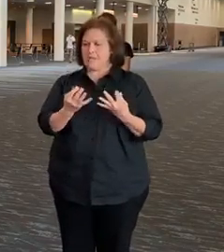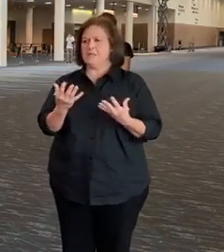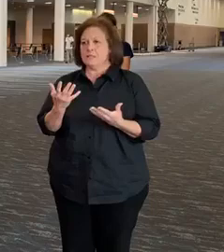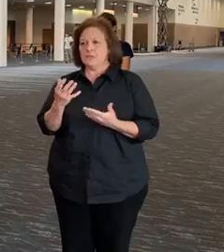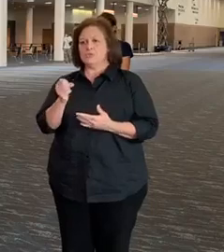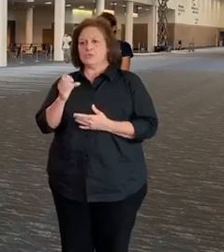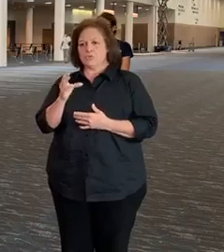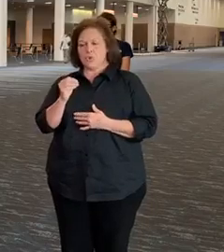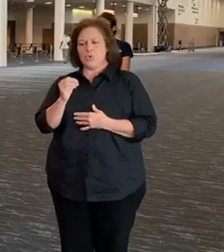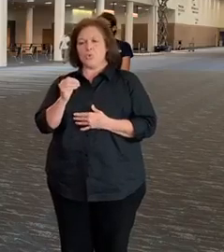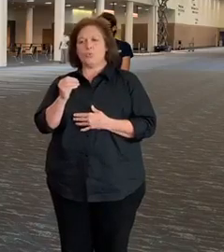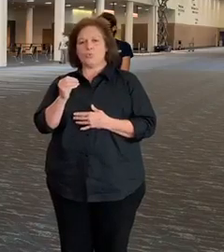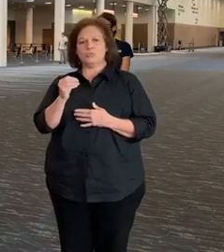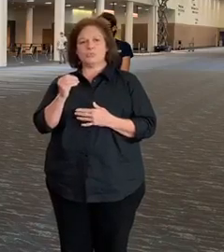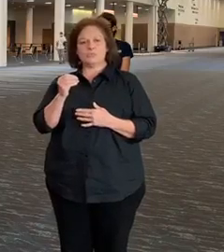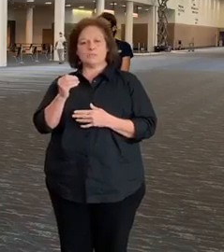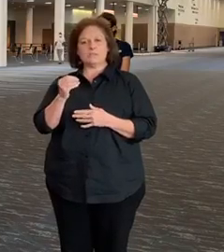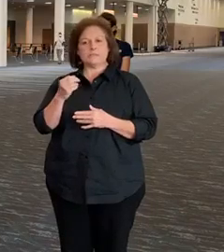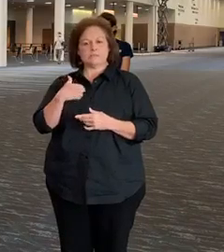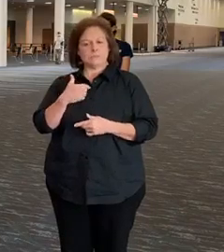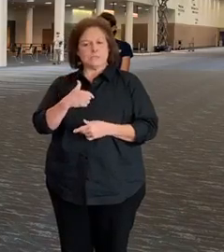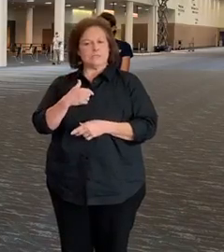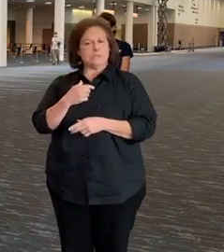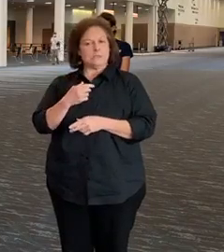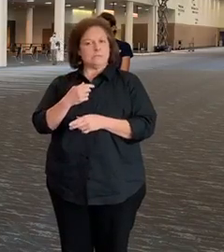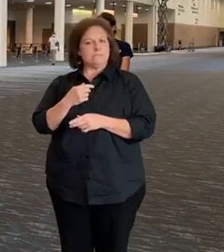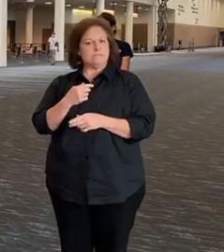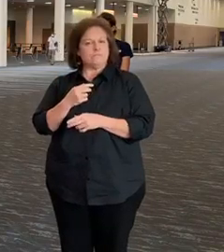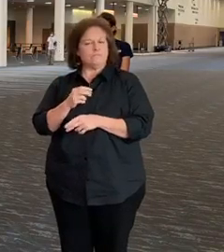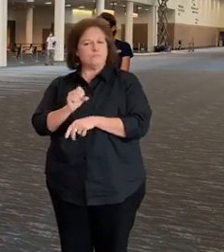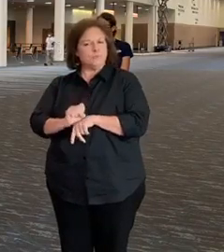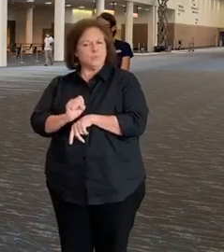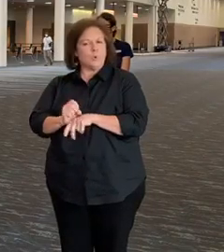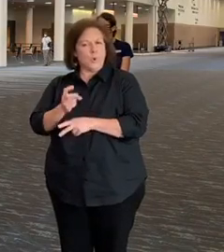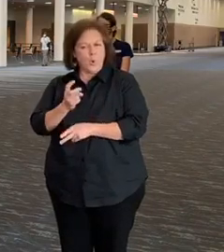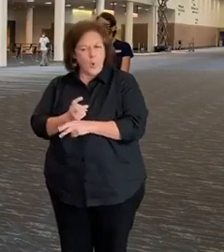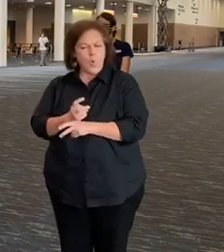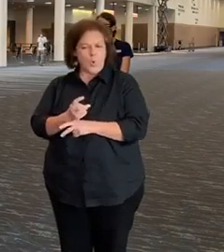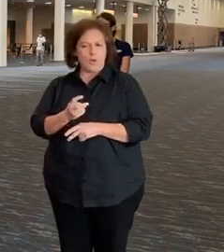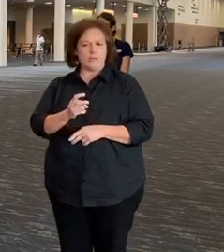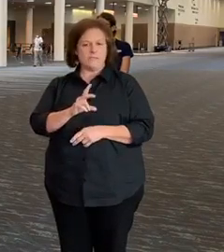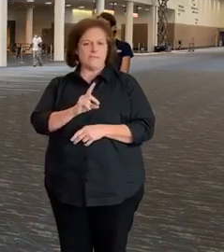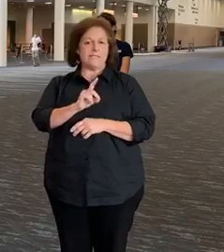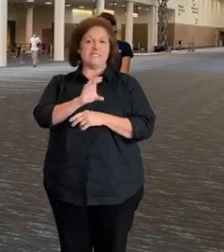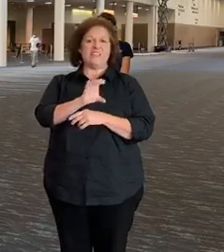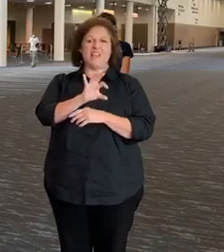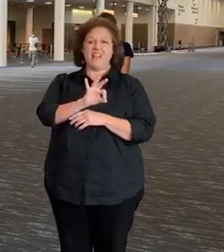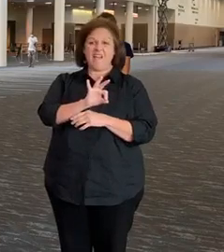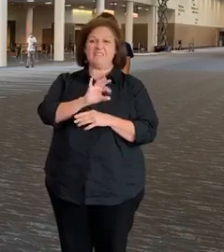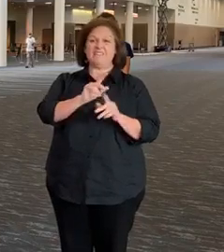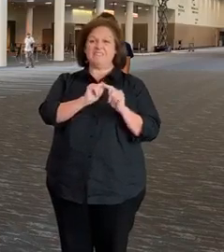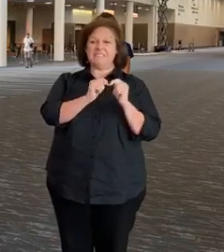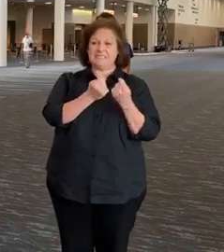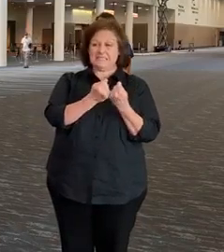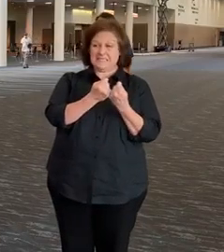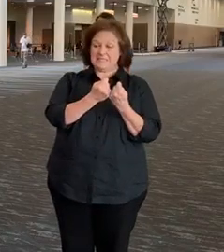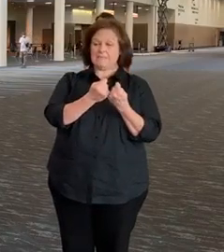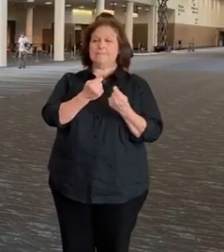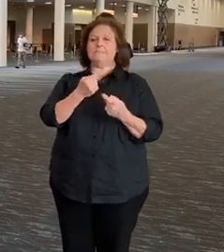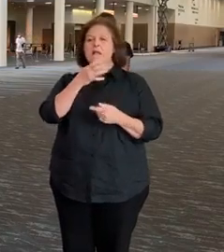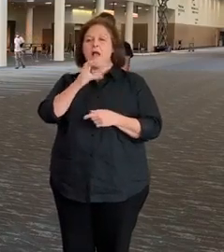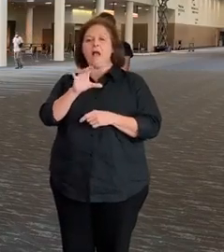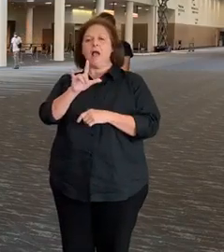result of very much hard work on the ground, including my administration, the DCFS team has set up